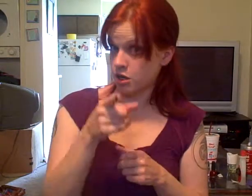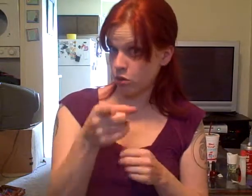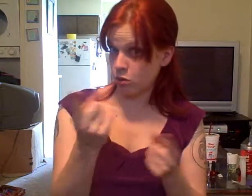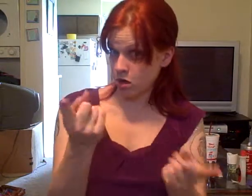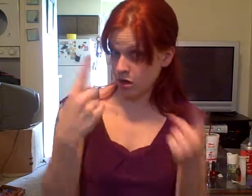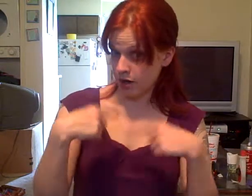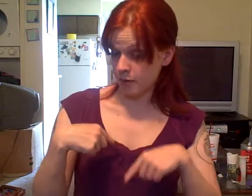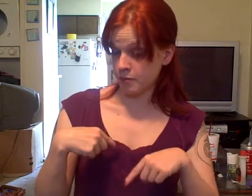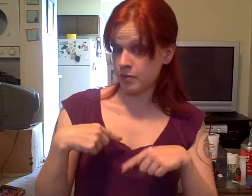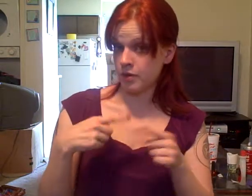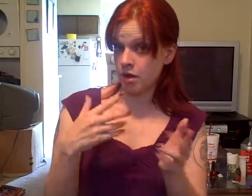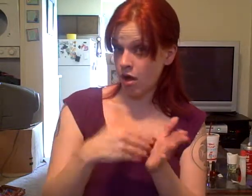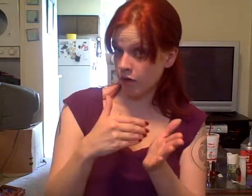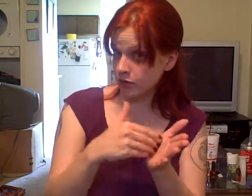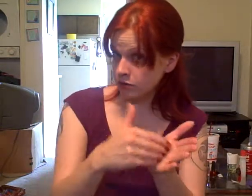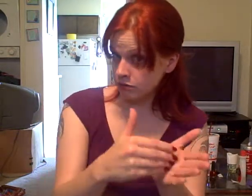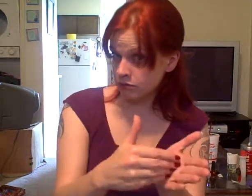you come often.